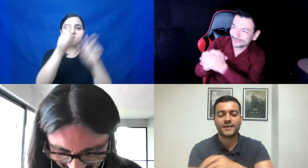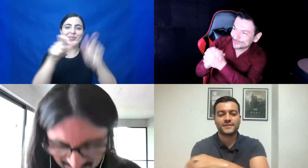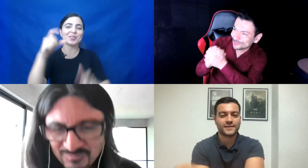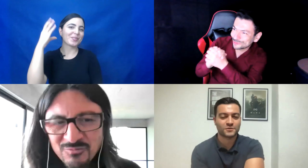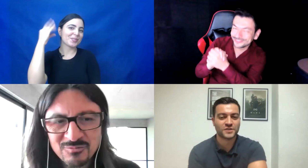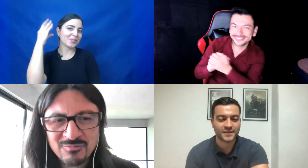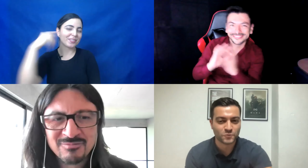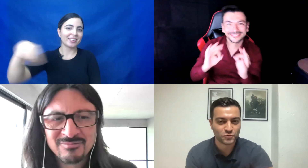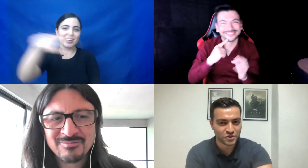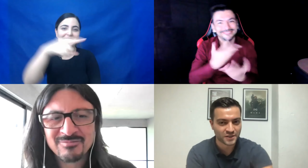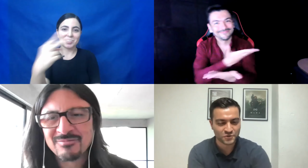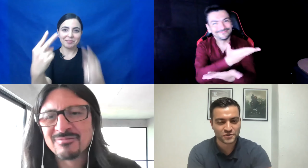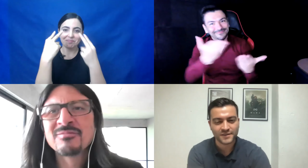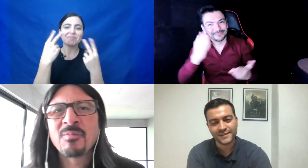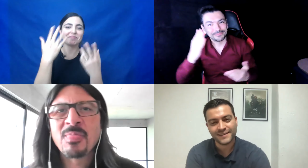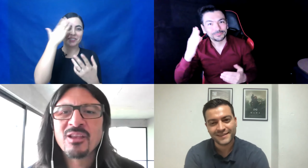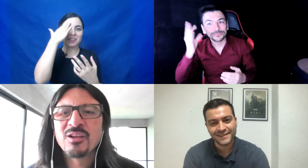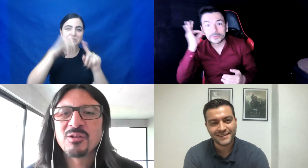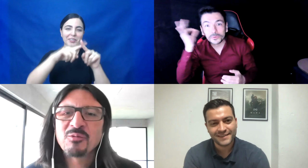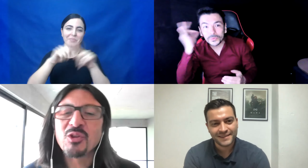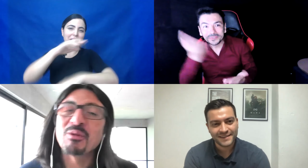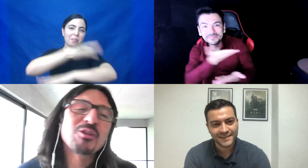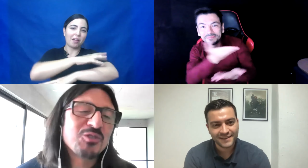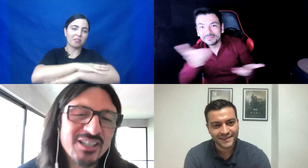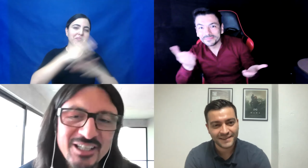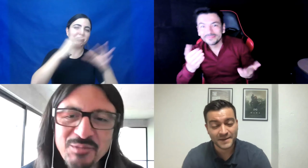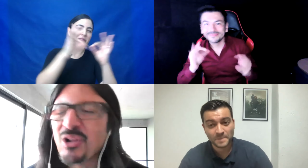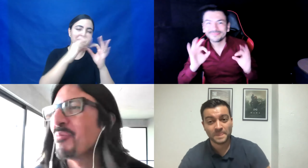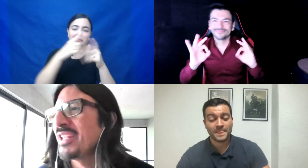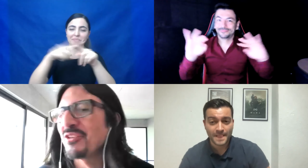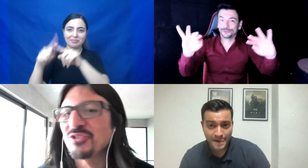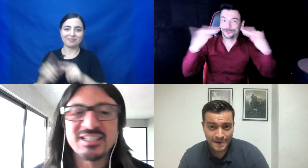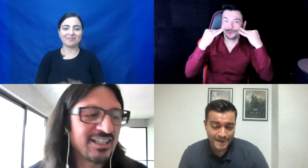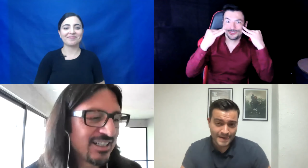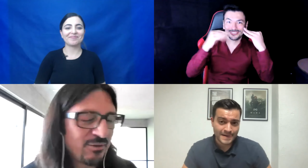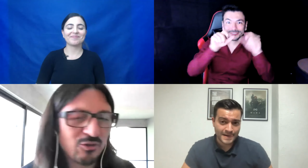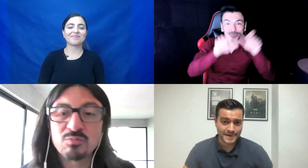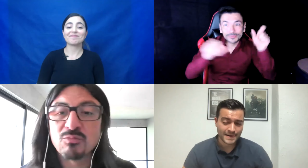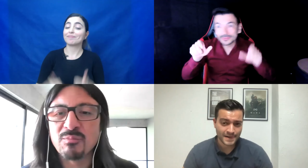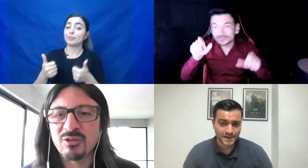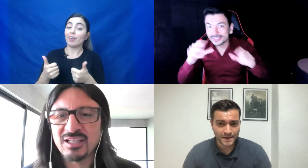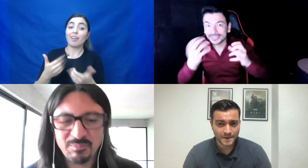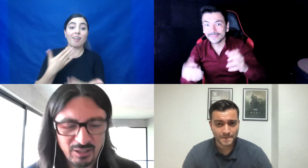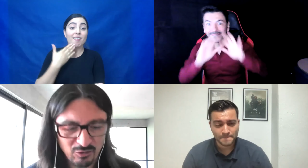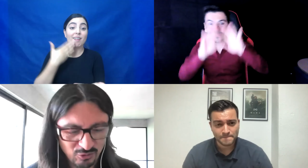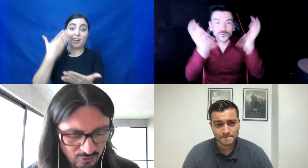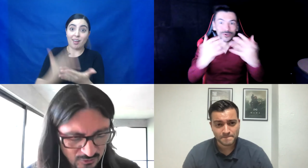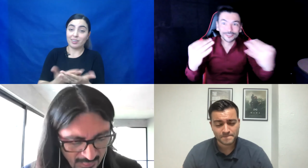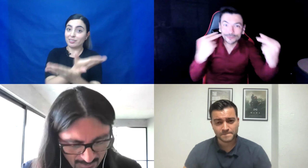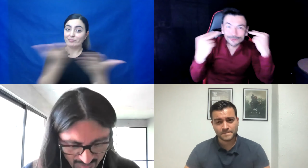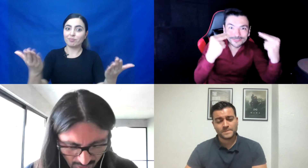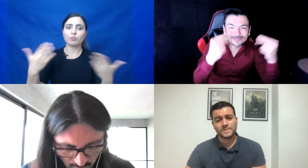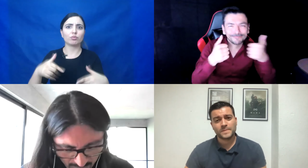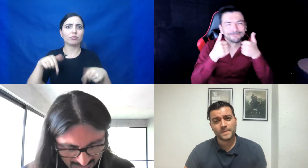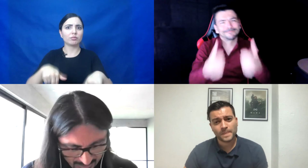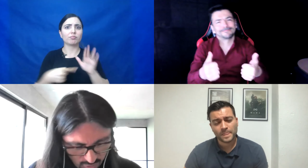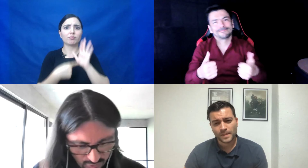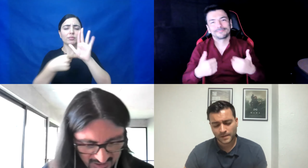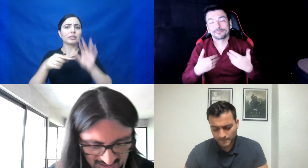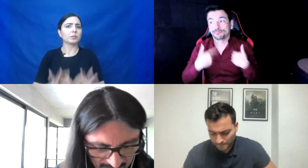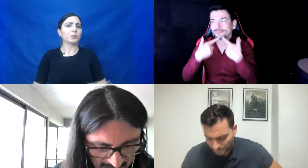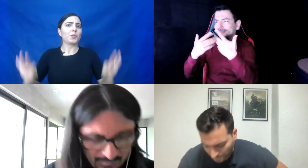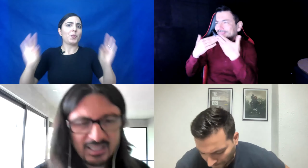How is everybody? Greetings to all of the people who are joining us from all over the world. Well, first and foremost, thank you for joining us for this event.